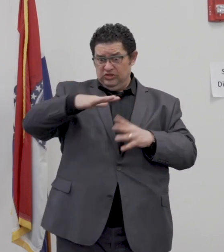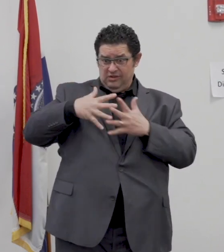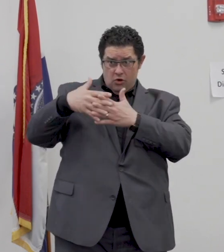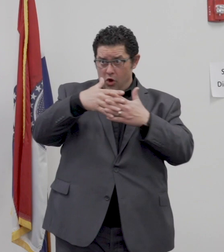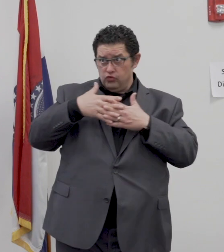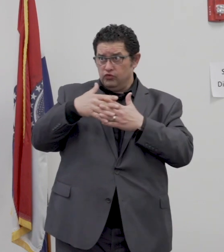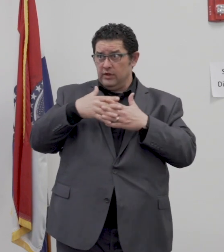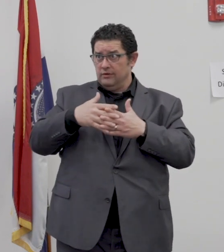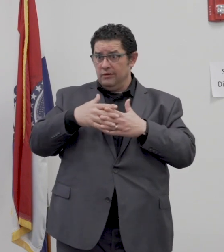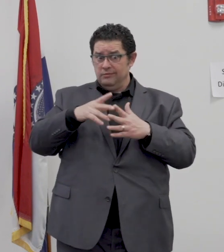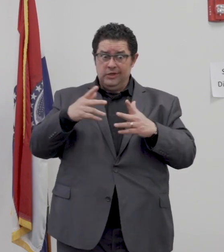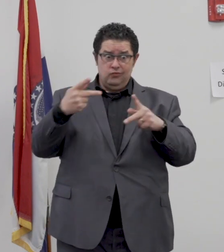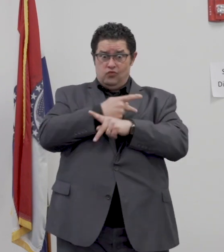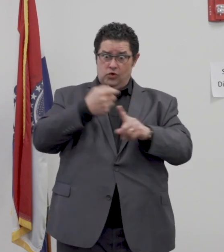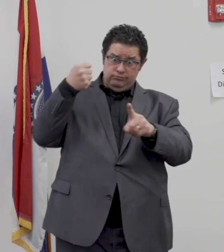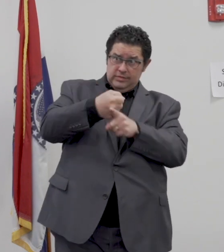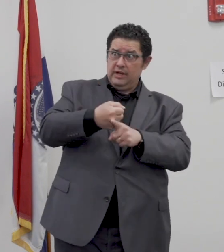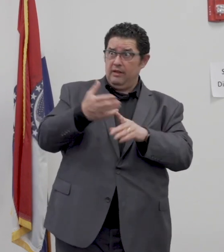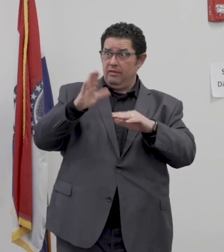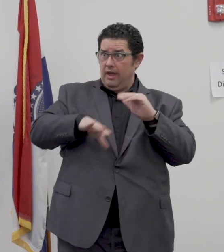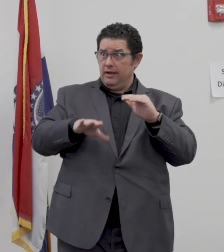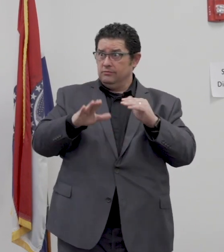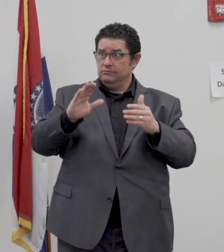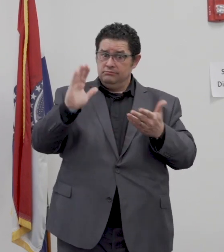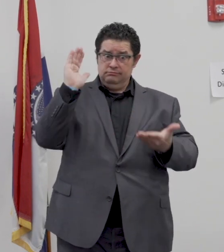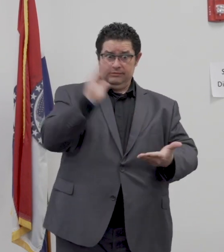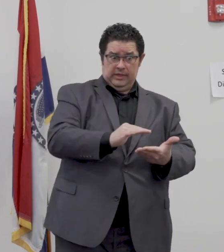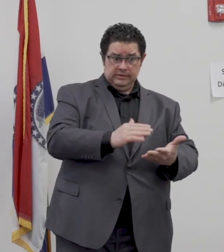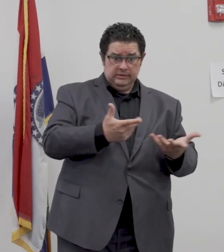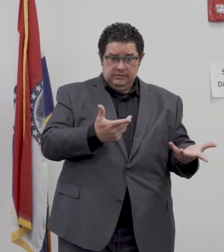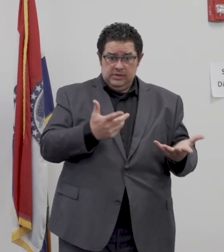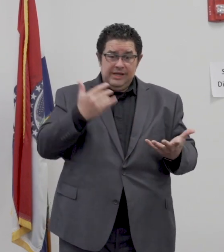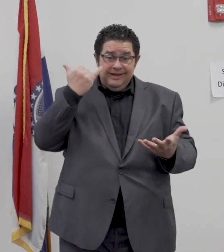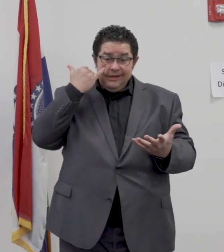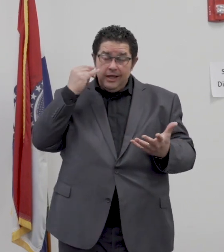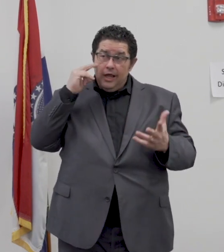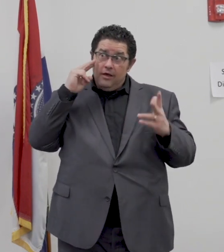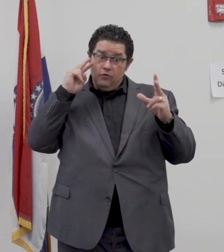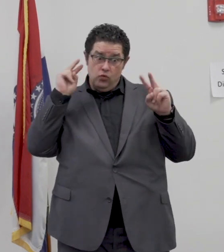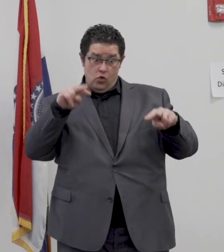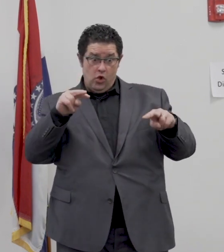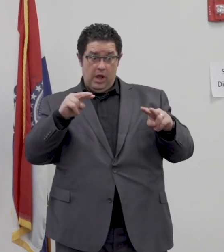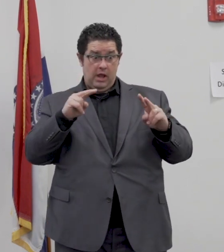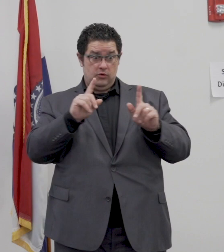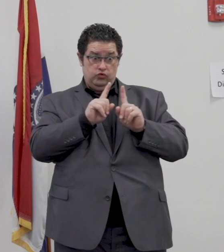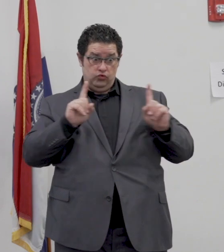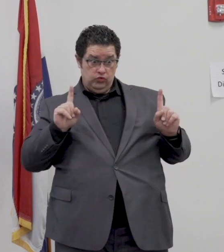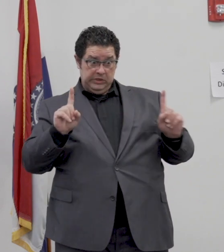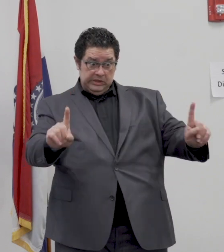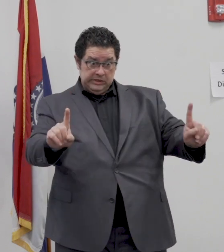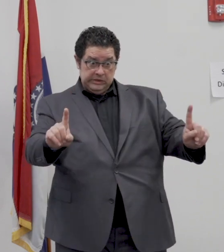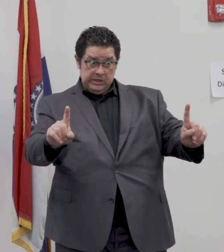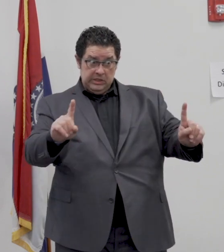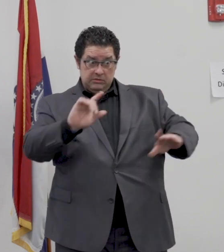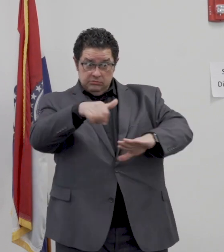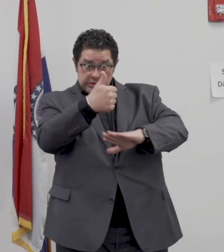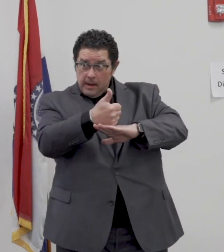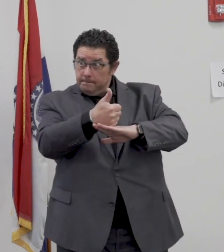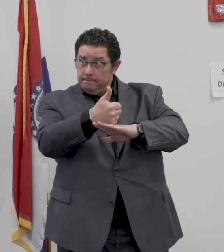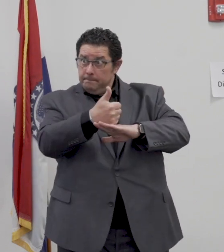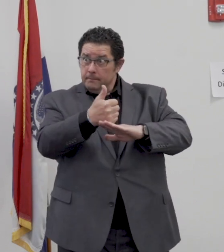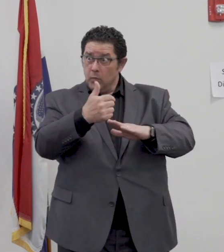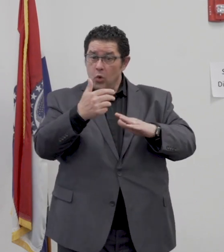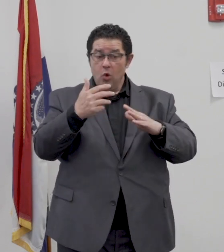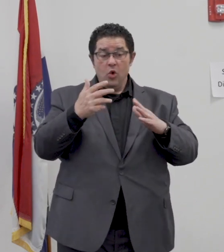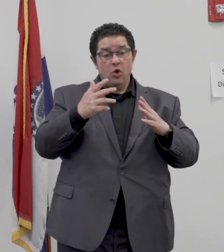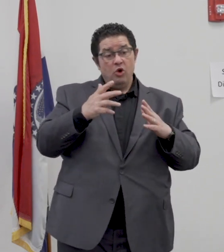the rest of the country. And if you look at how social distancing orders have been held in place, how they've been weakened or eased